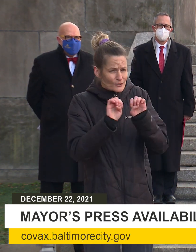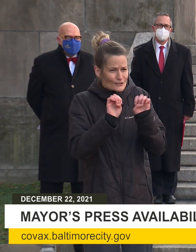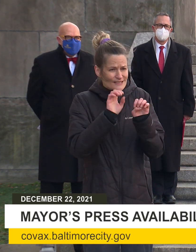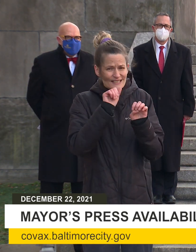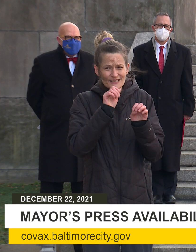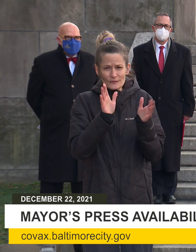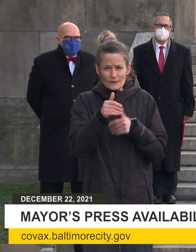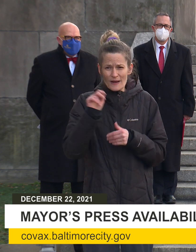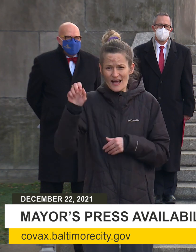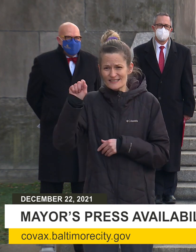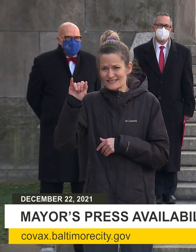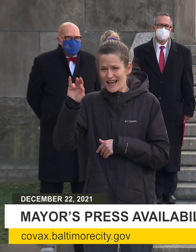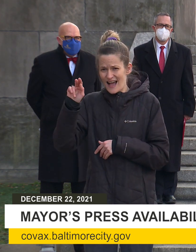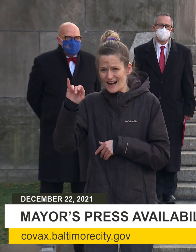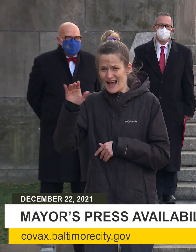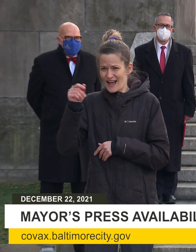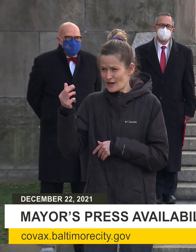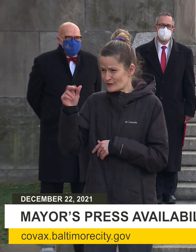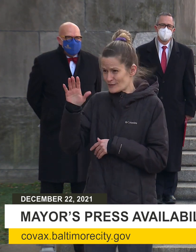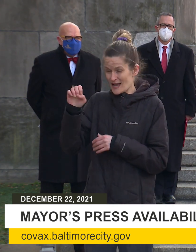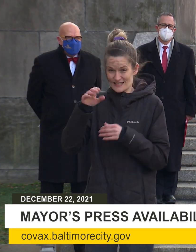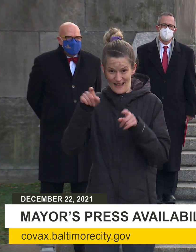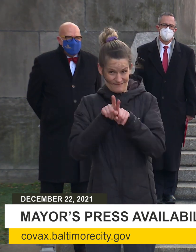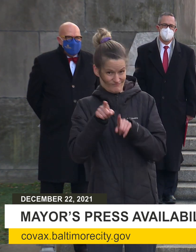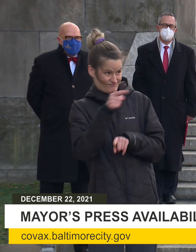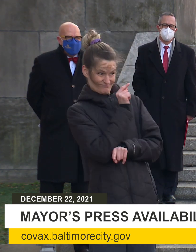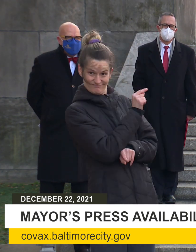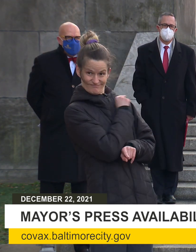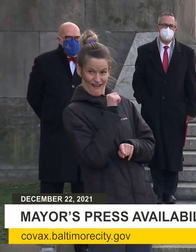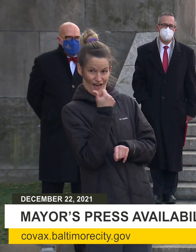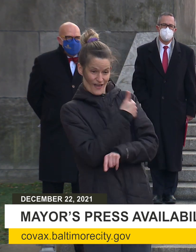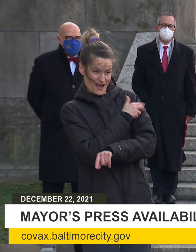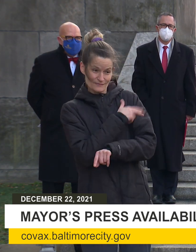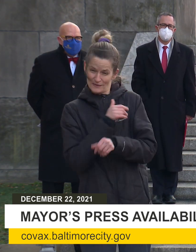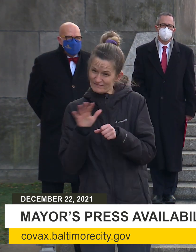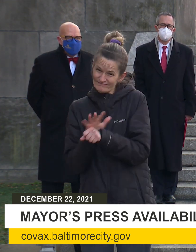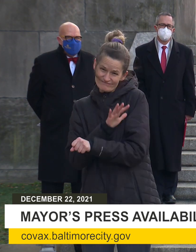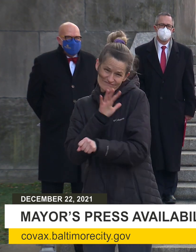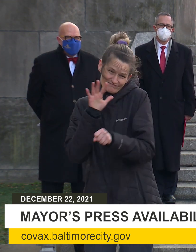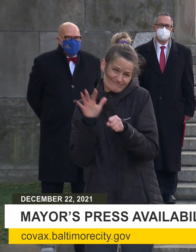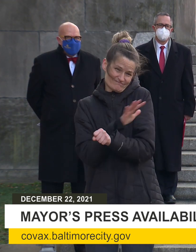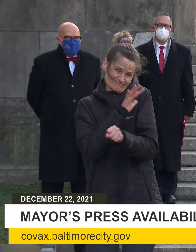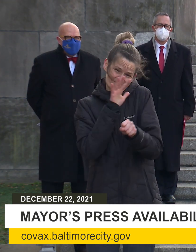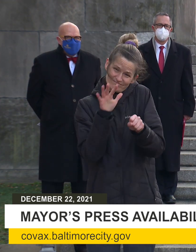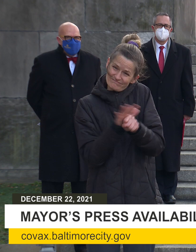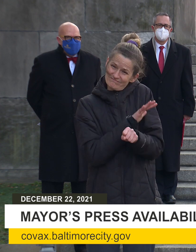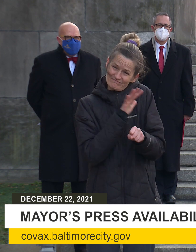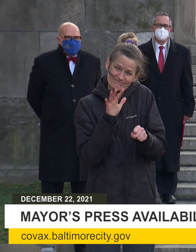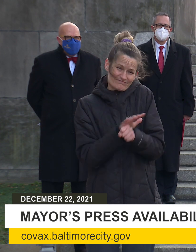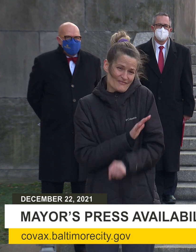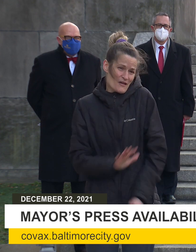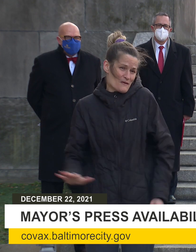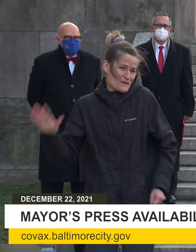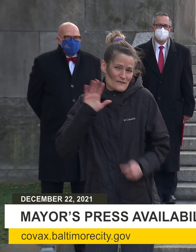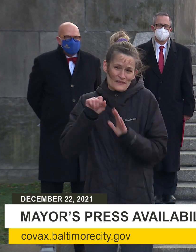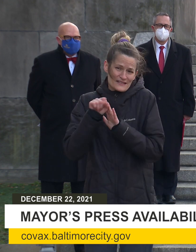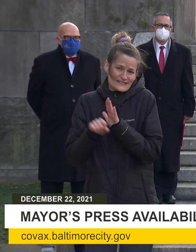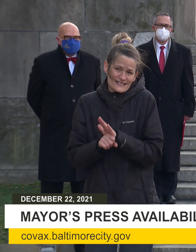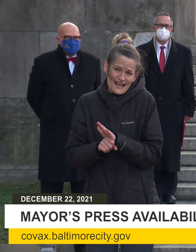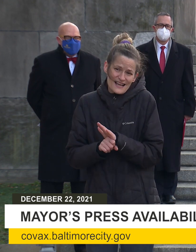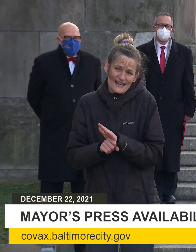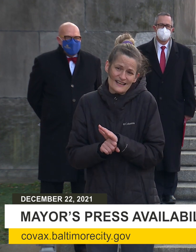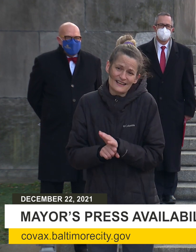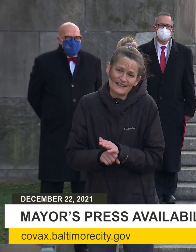you've heard from our colleagues across the state, are full. Last month alone, in 1 month at